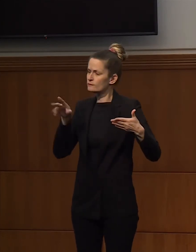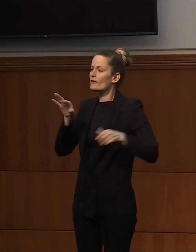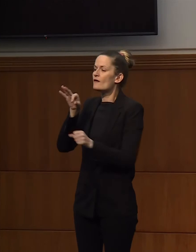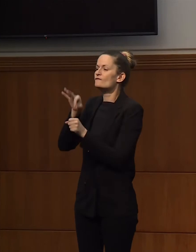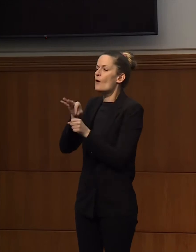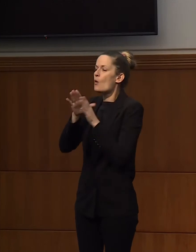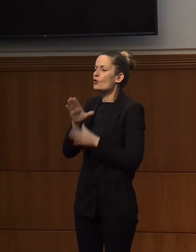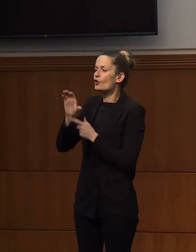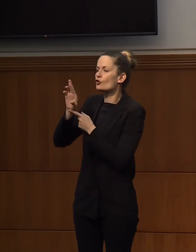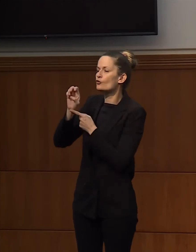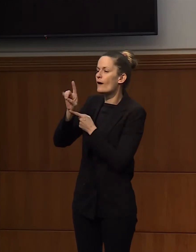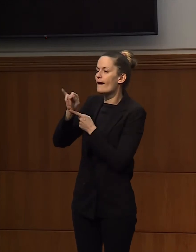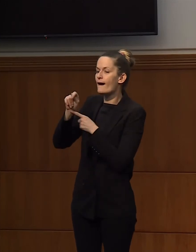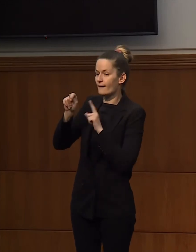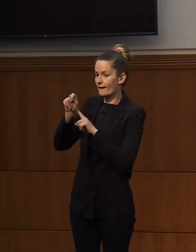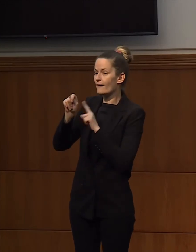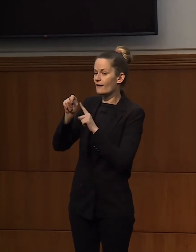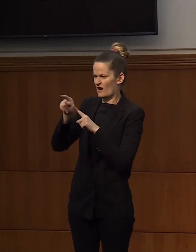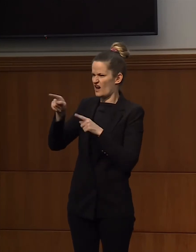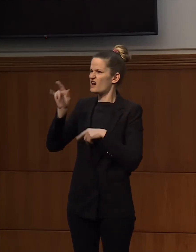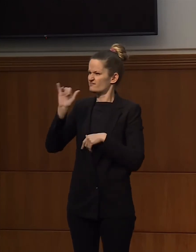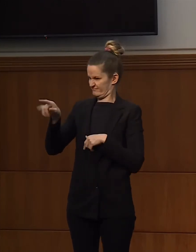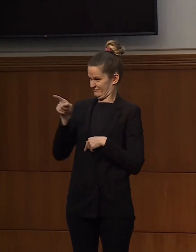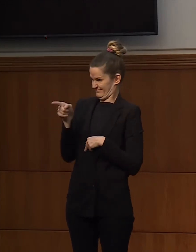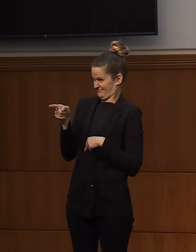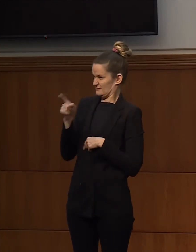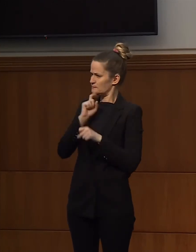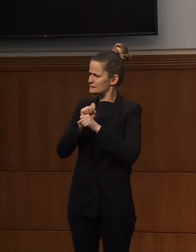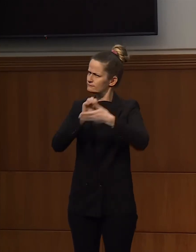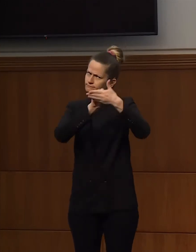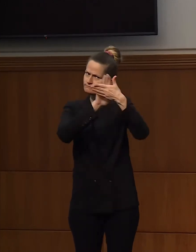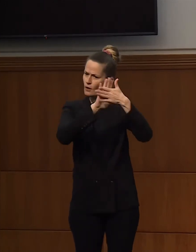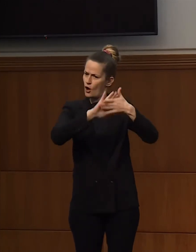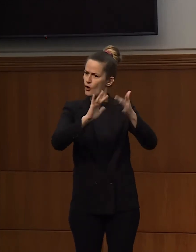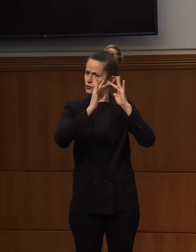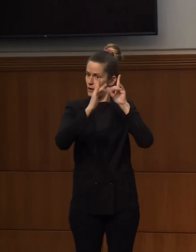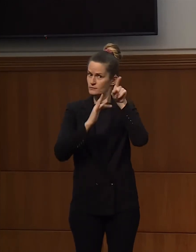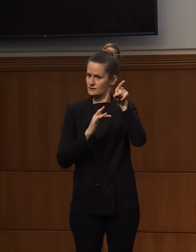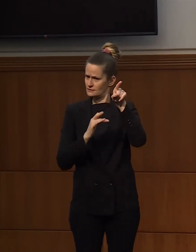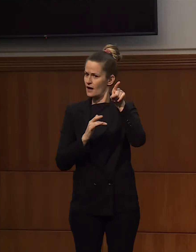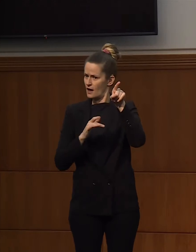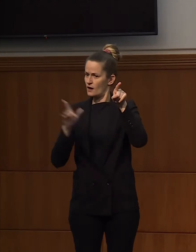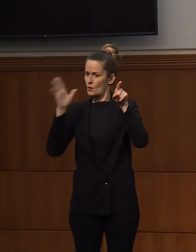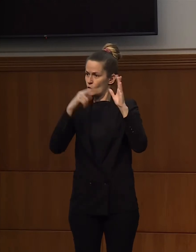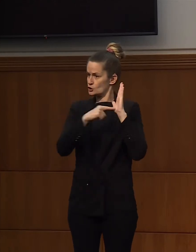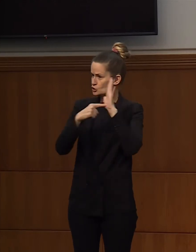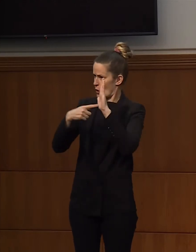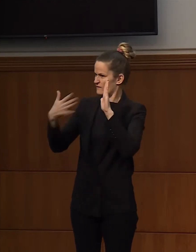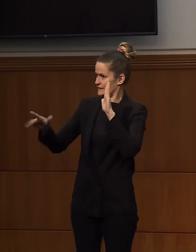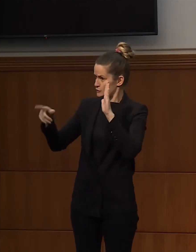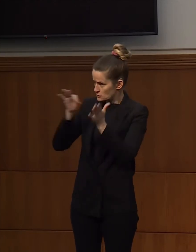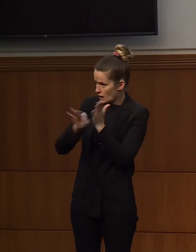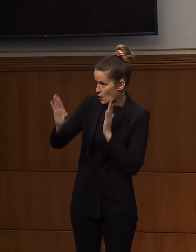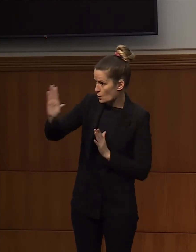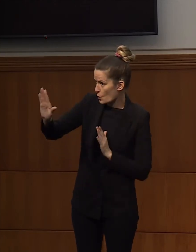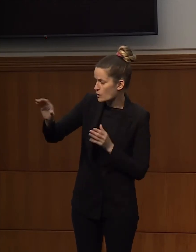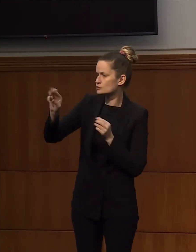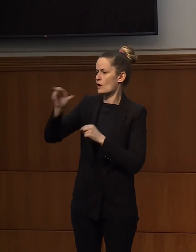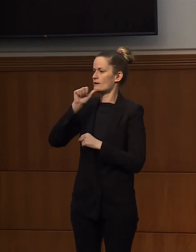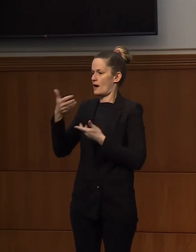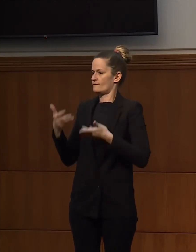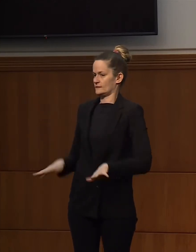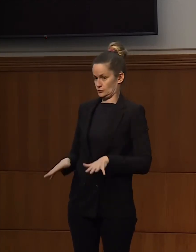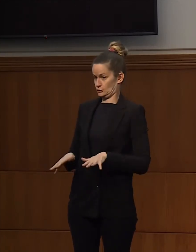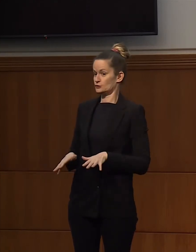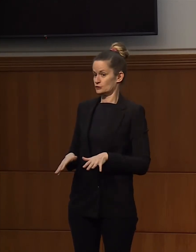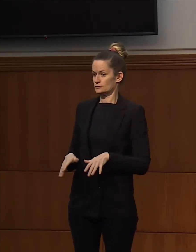on our website and you can see if you got voter credit for that election, and it'll tell you if your vote was counted. Would that be immediate tonight? It is